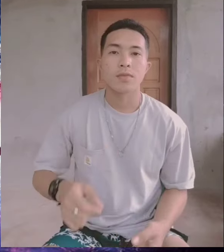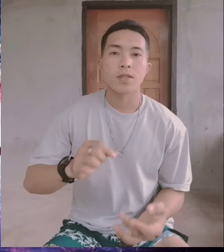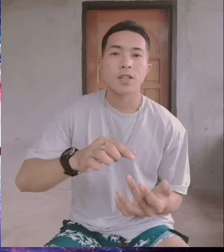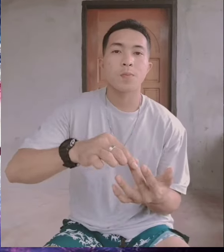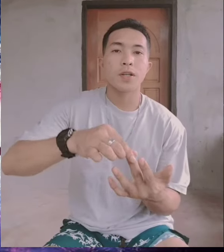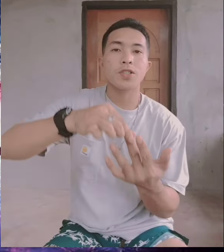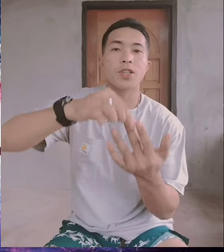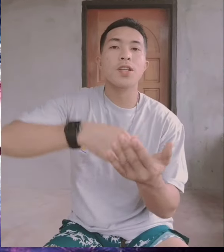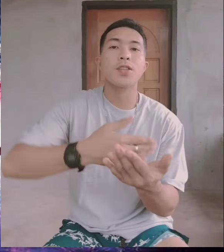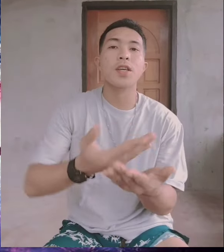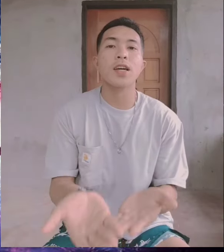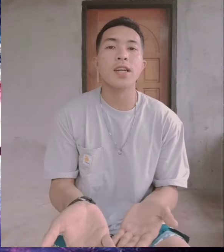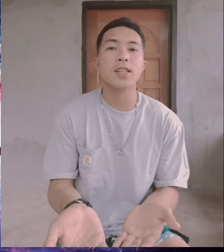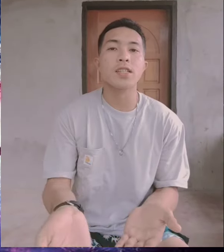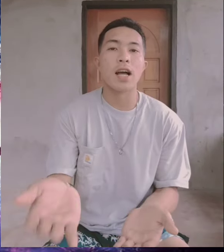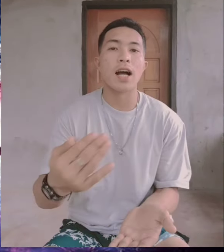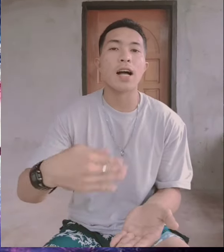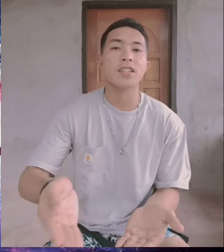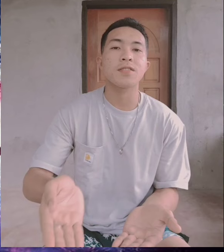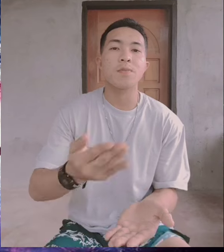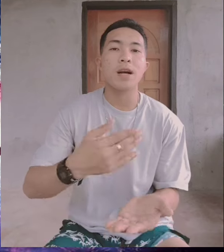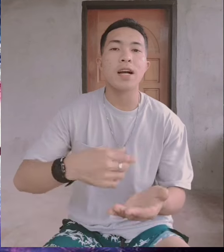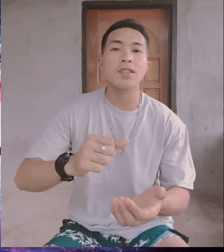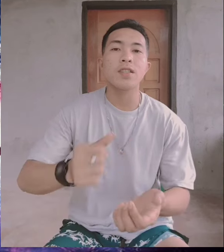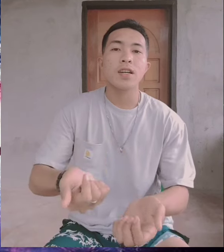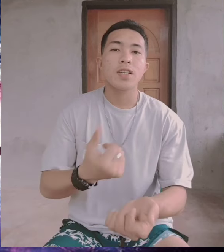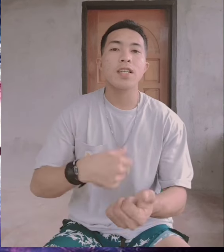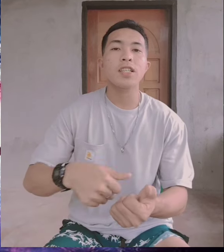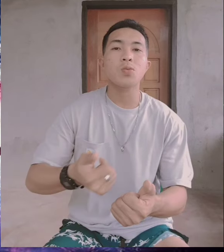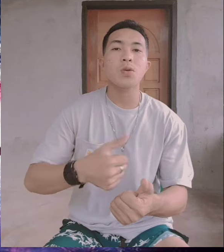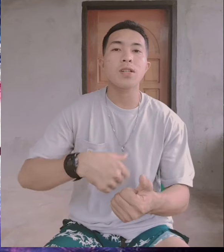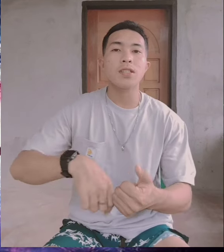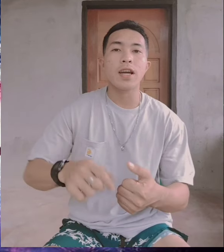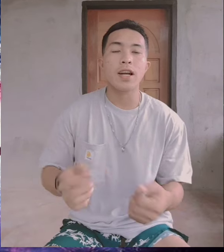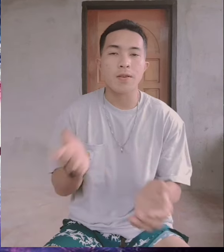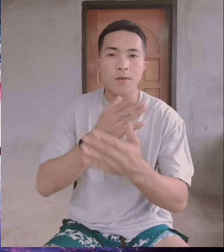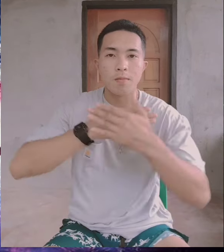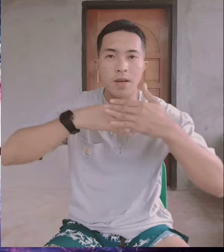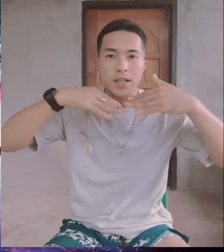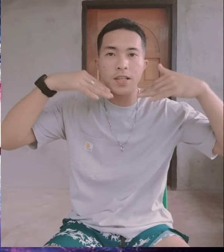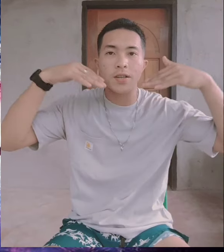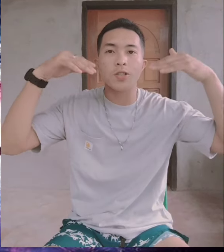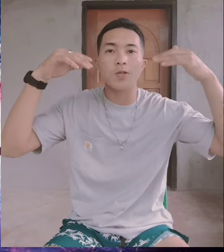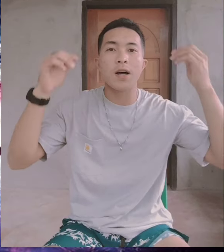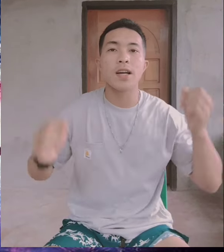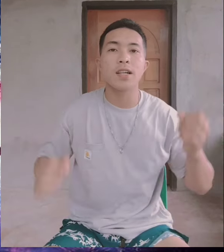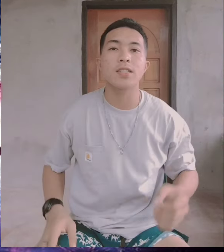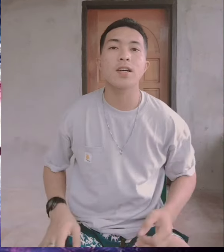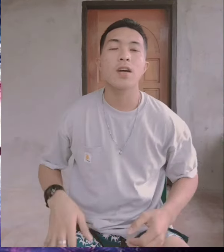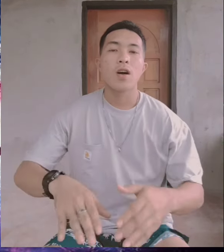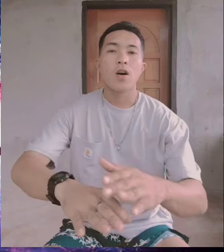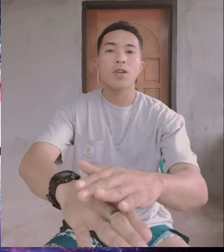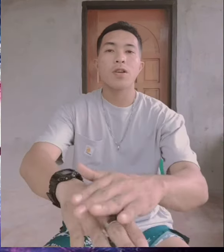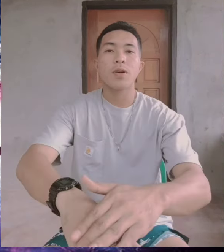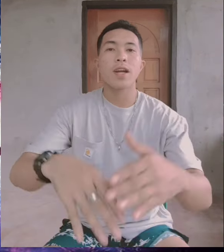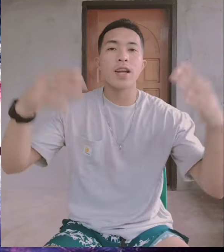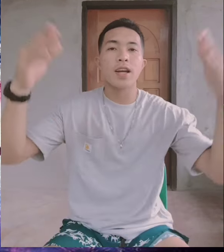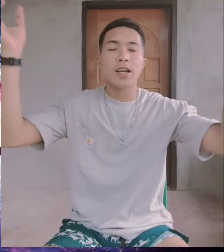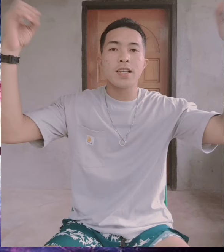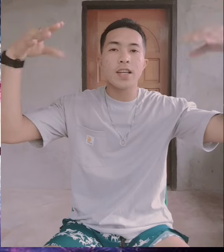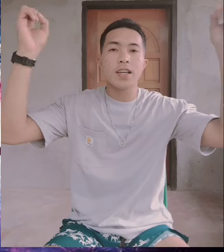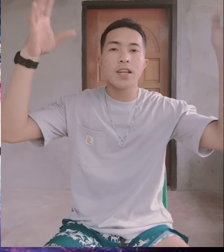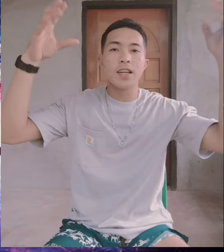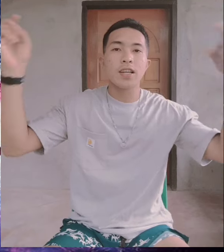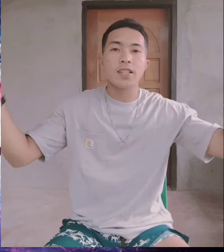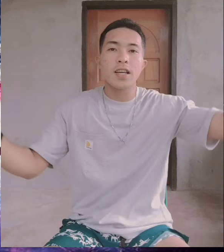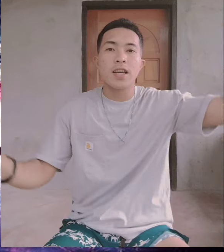Special things I compile Each one there to make you smile On